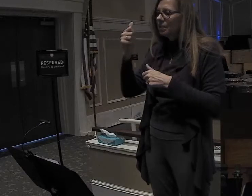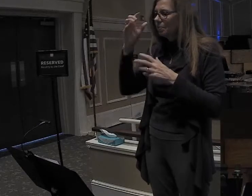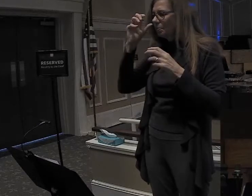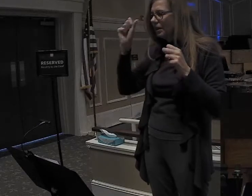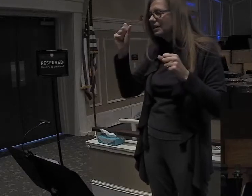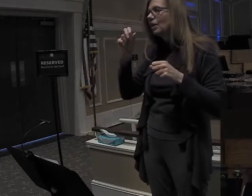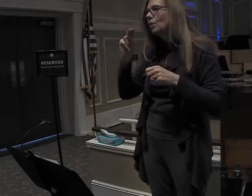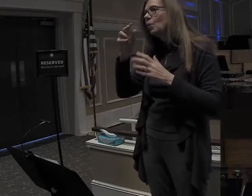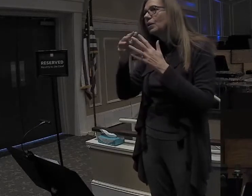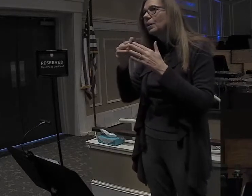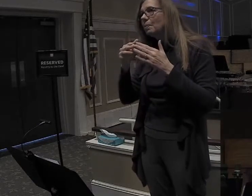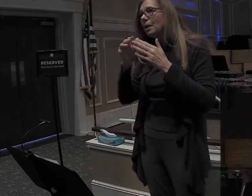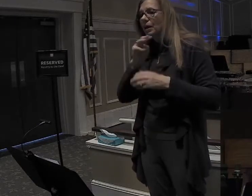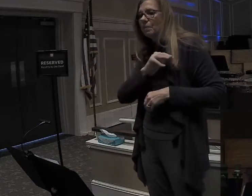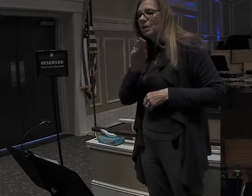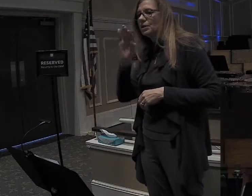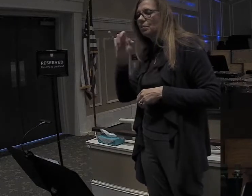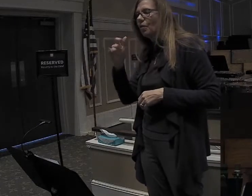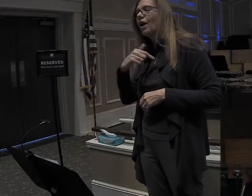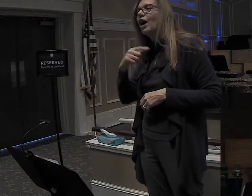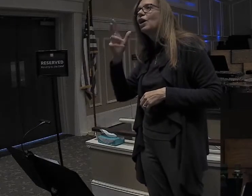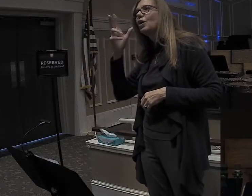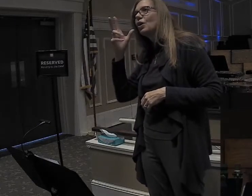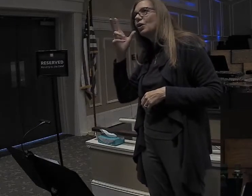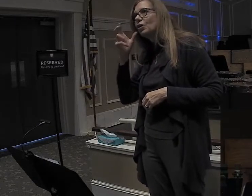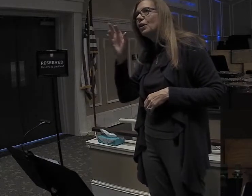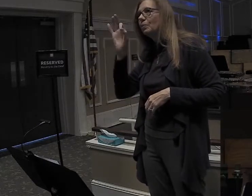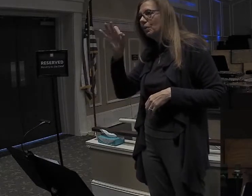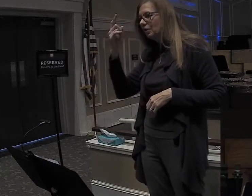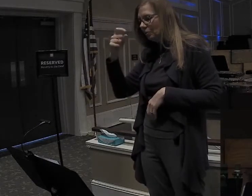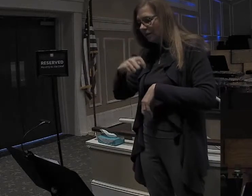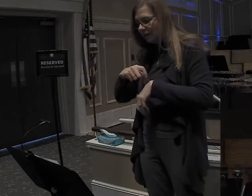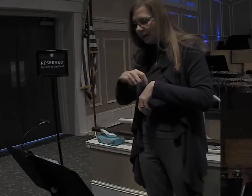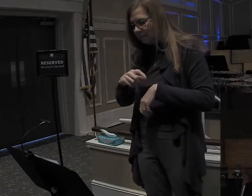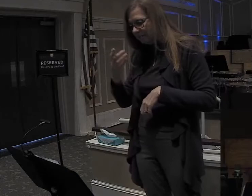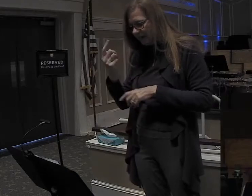at this chapel service at Midwestern last year,